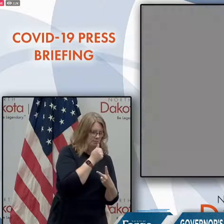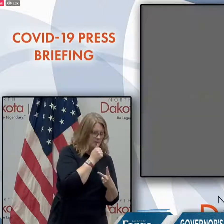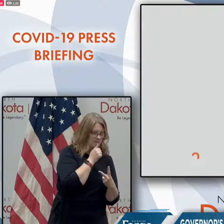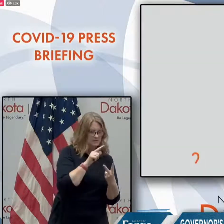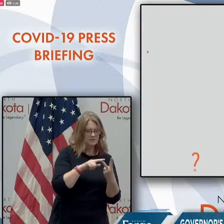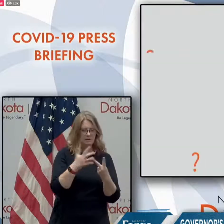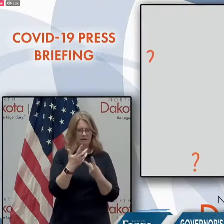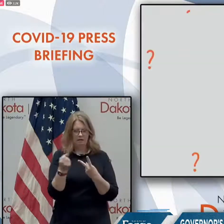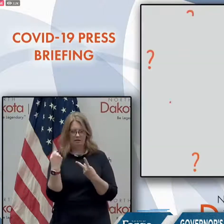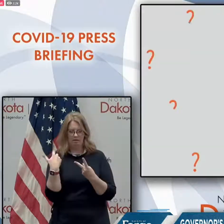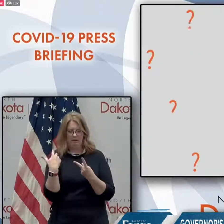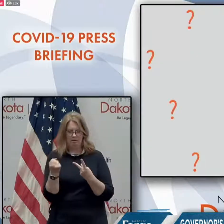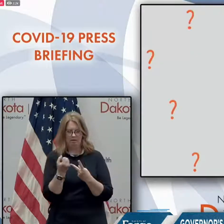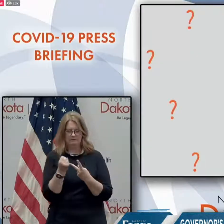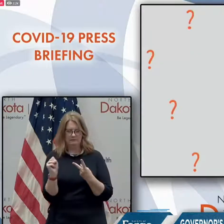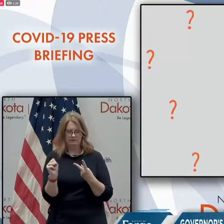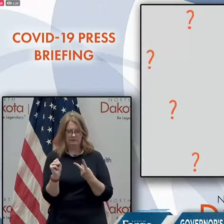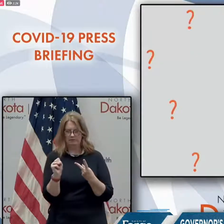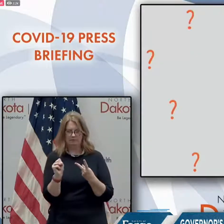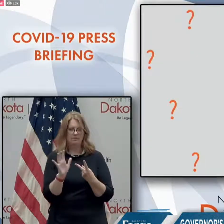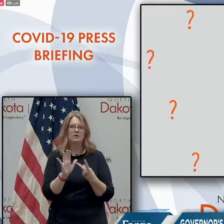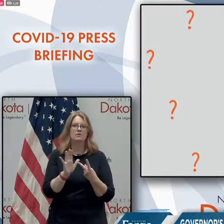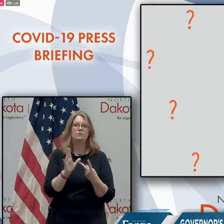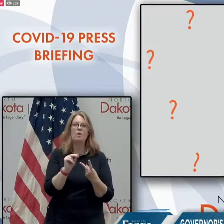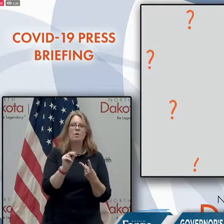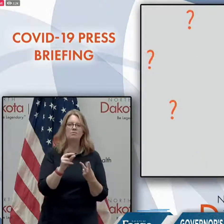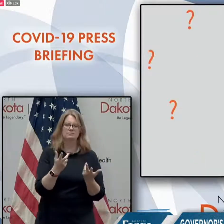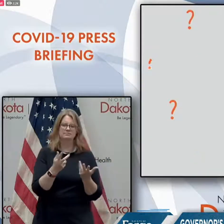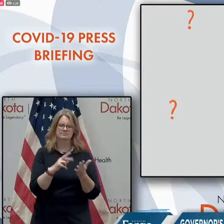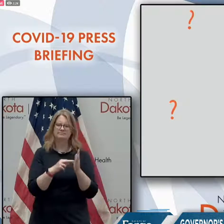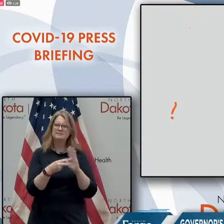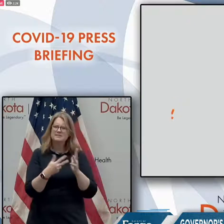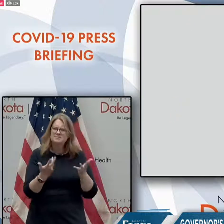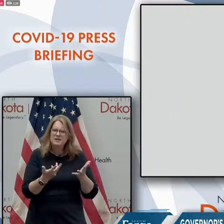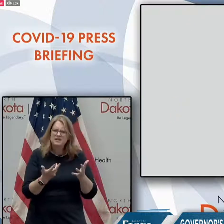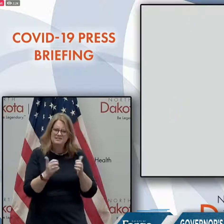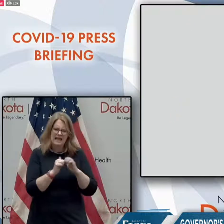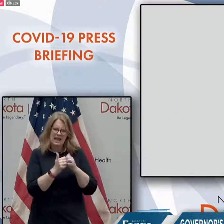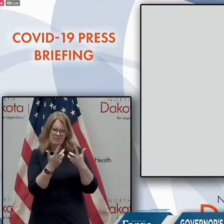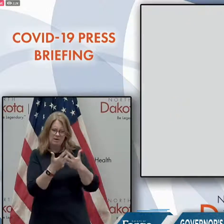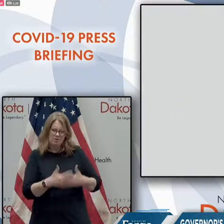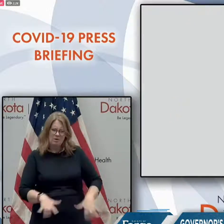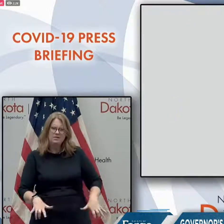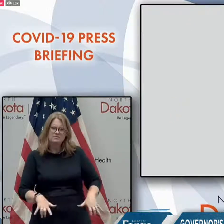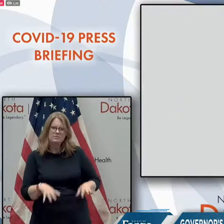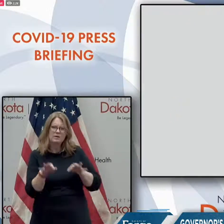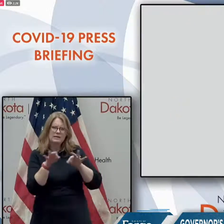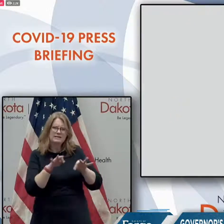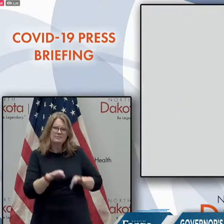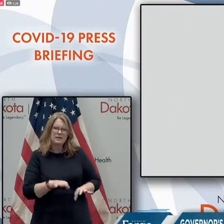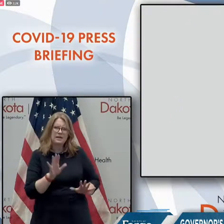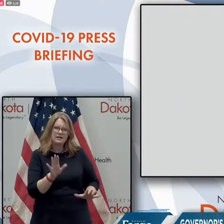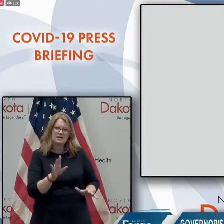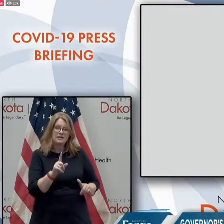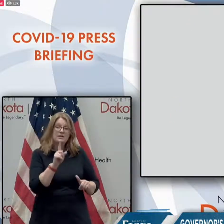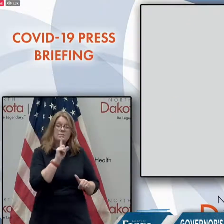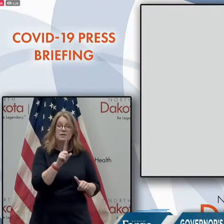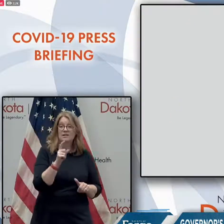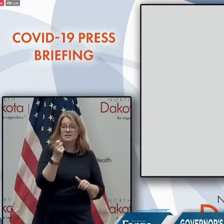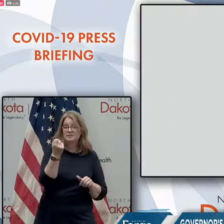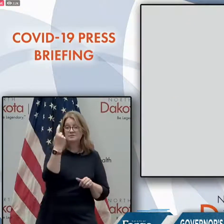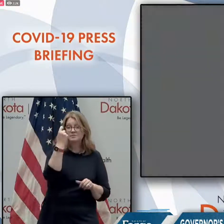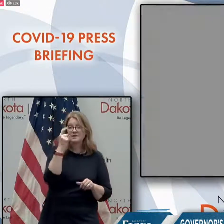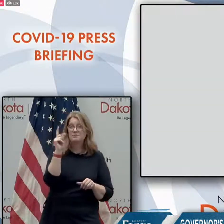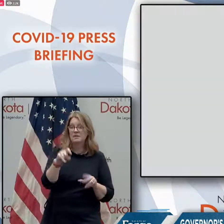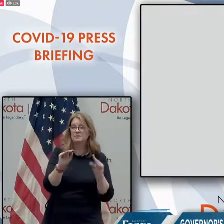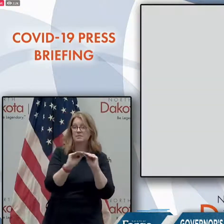community. You're probably wondering what that means and how that all works, and we're going to walk you through it in a second, but first let's be really clear about a